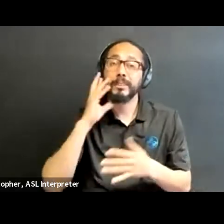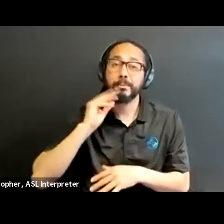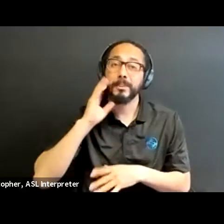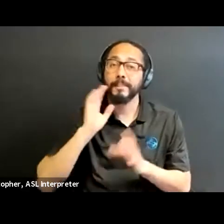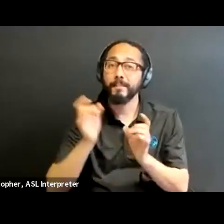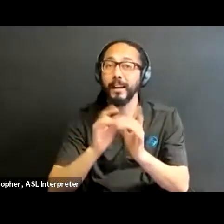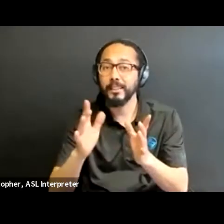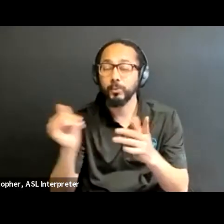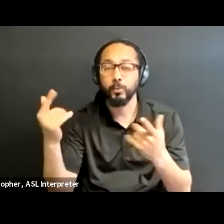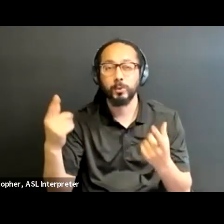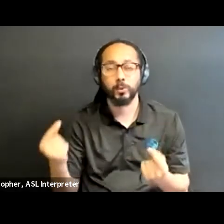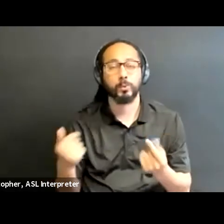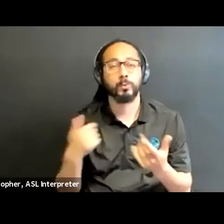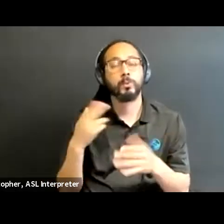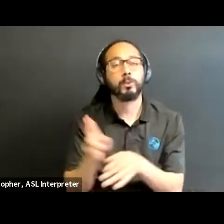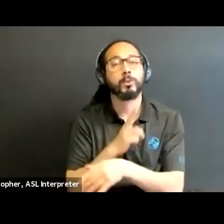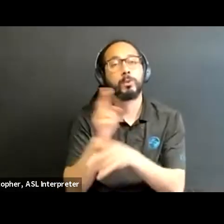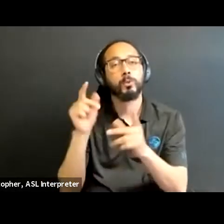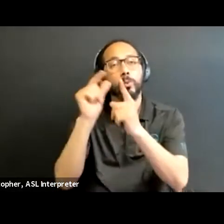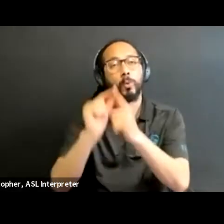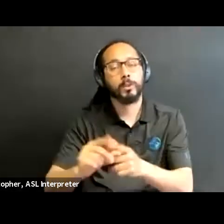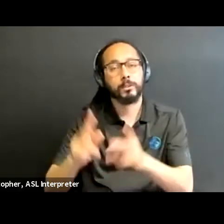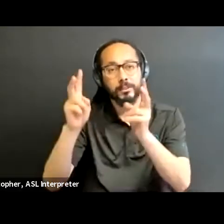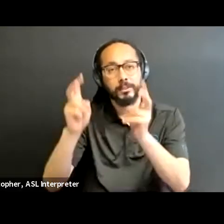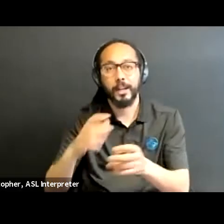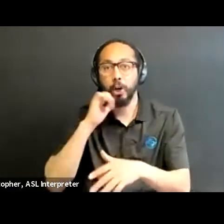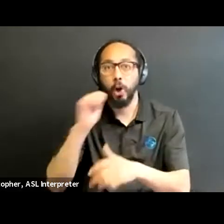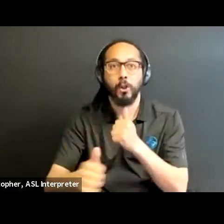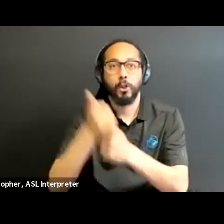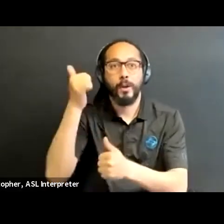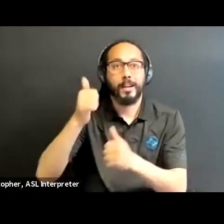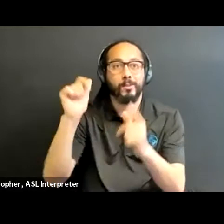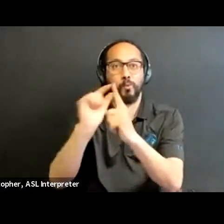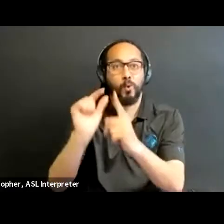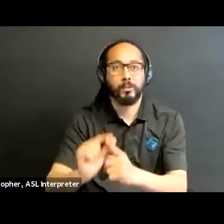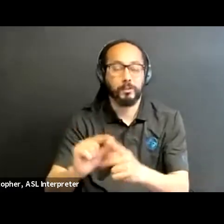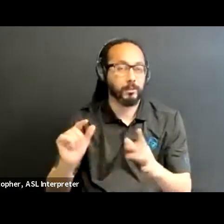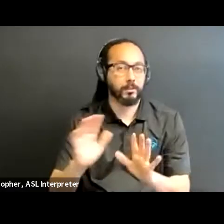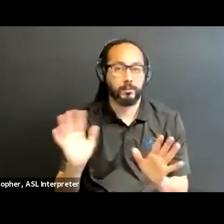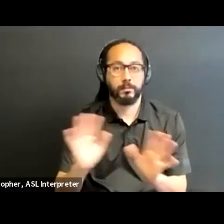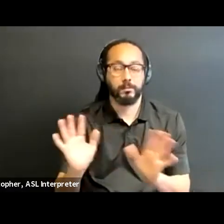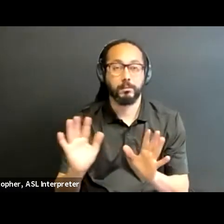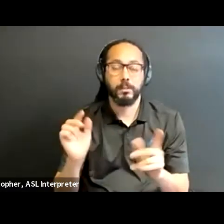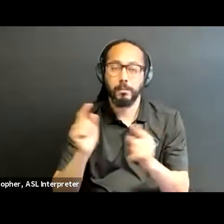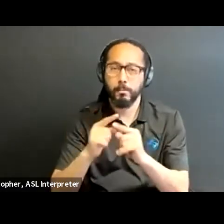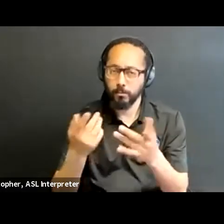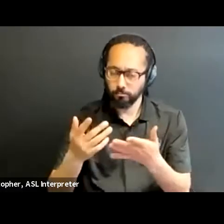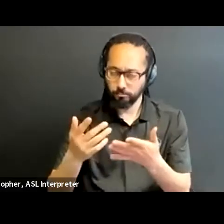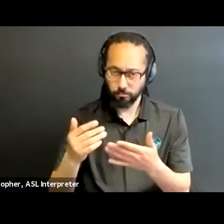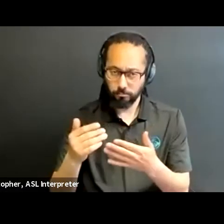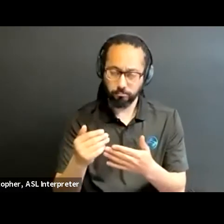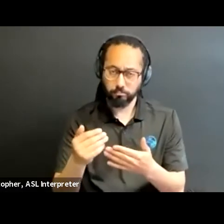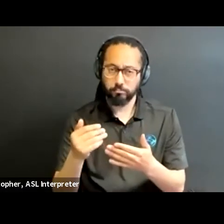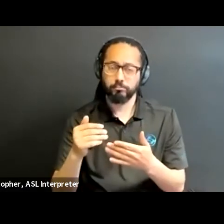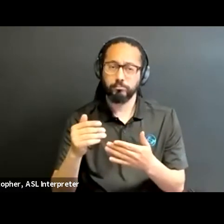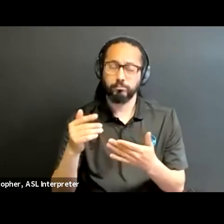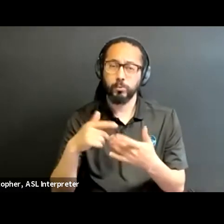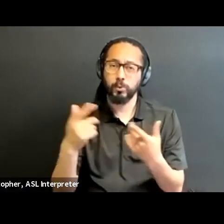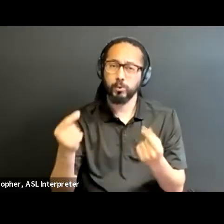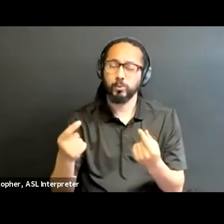non-threatening phrasing to mitigate not only the potential emotional impact of the survey, so we tried to